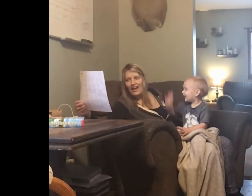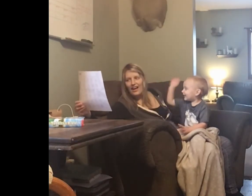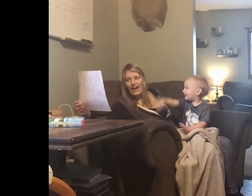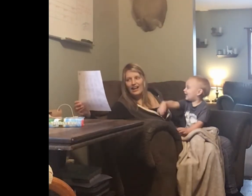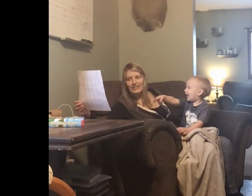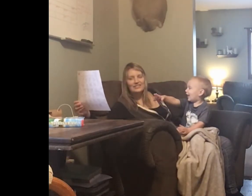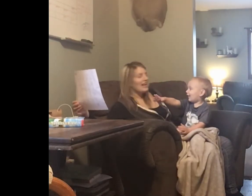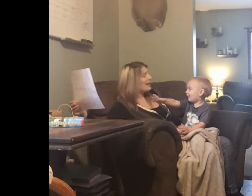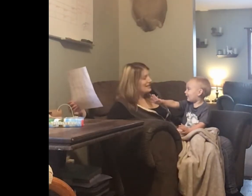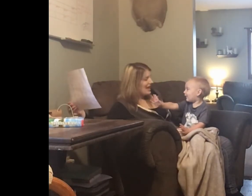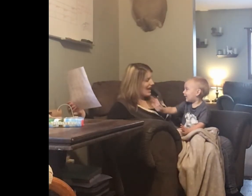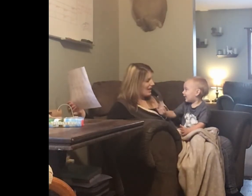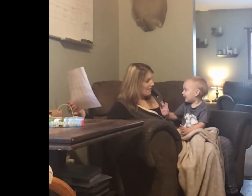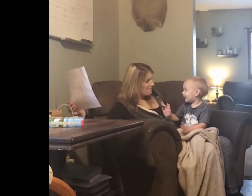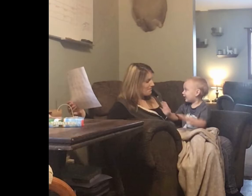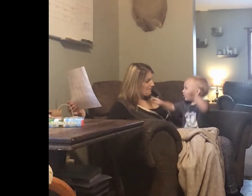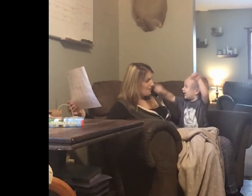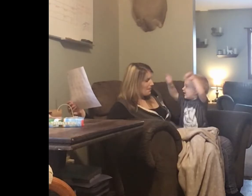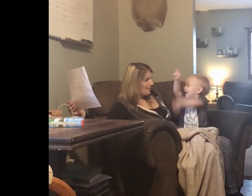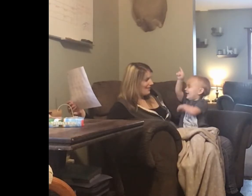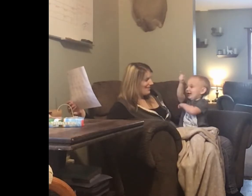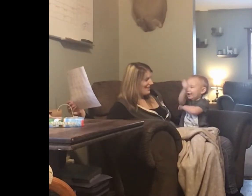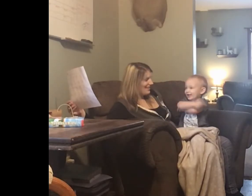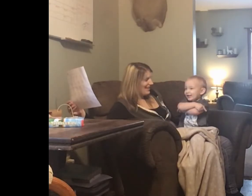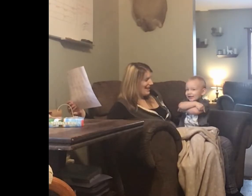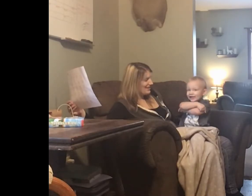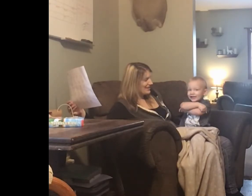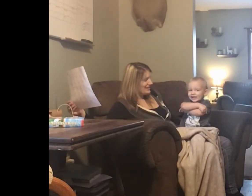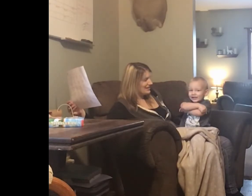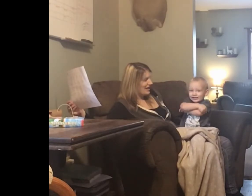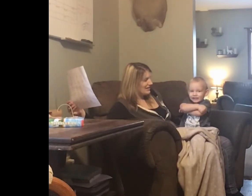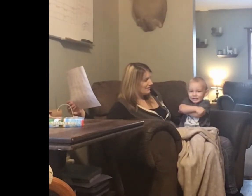How do you sign day? How do you sign sun?